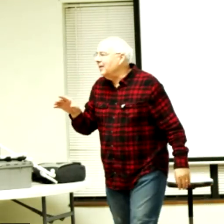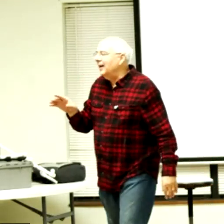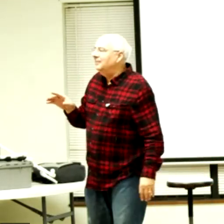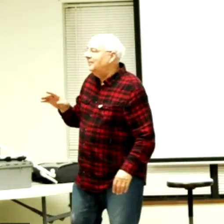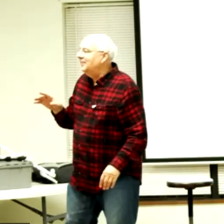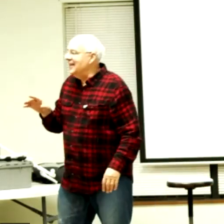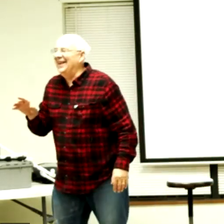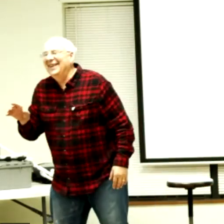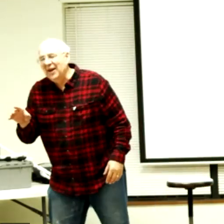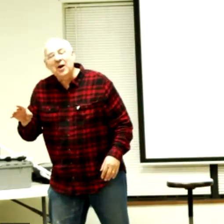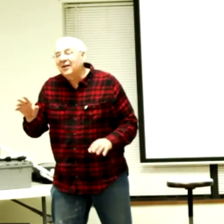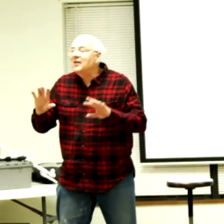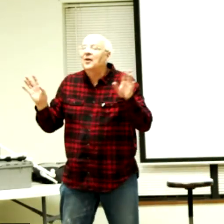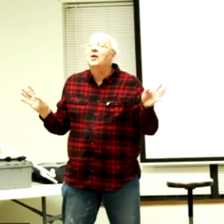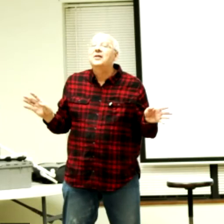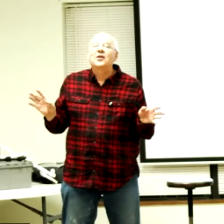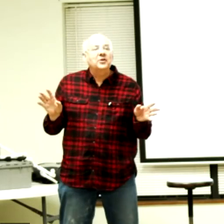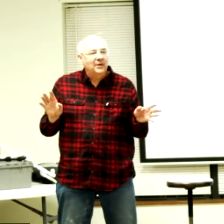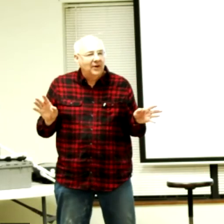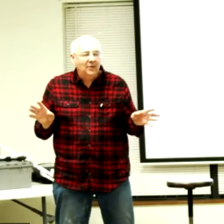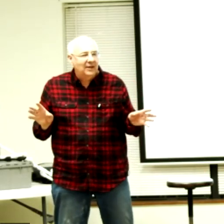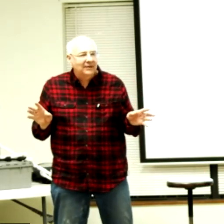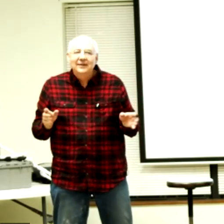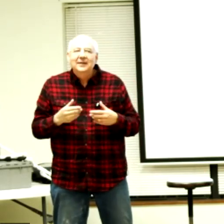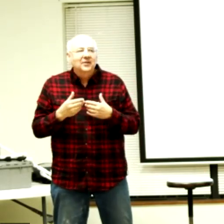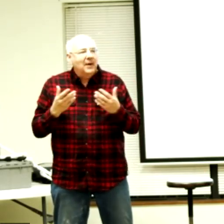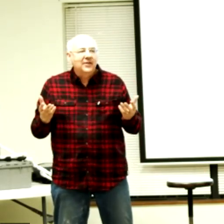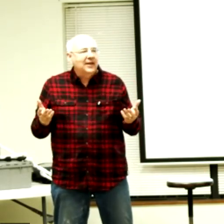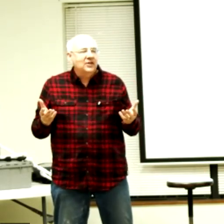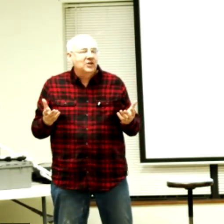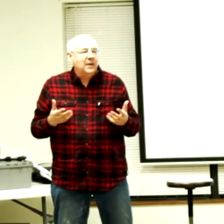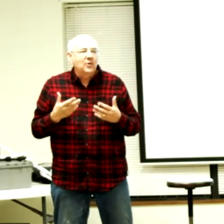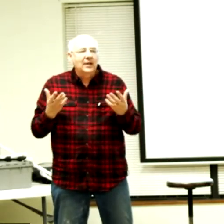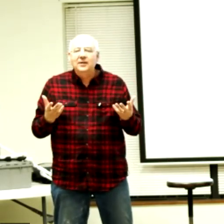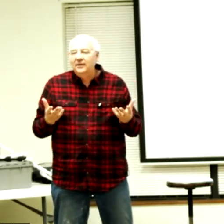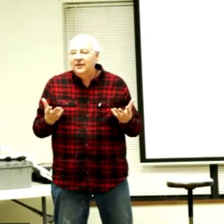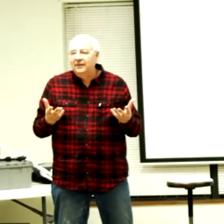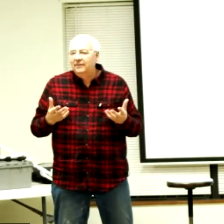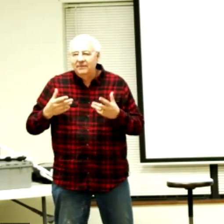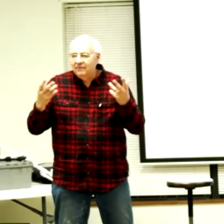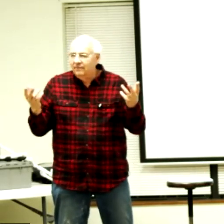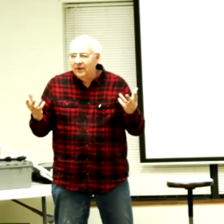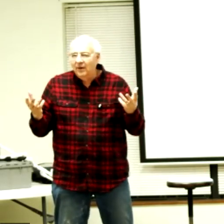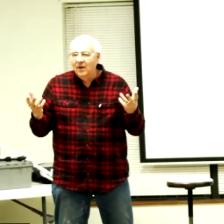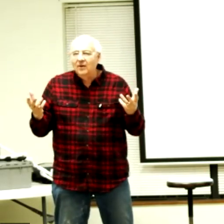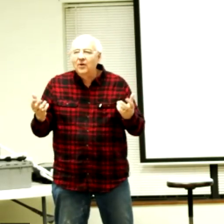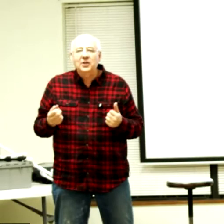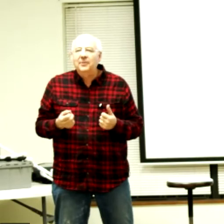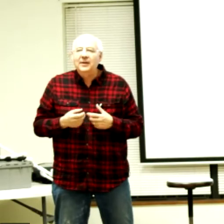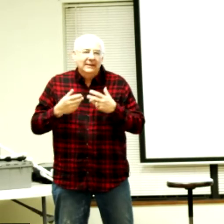okay. Yeah, no, you're all doing very well. The main thing is just being willing to go along, learn something.